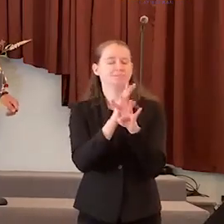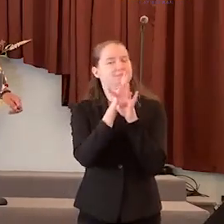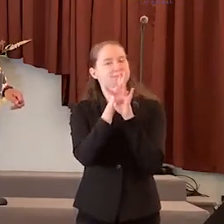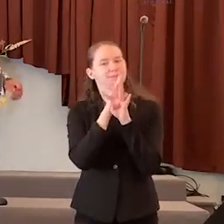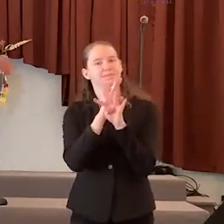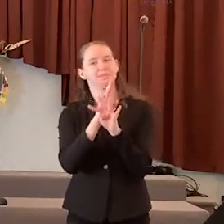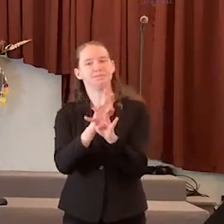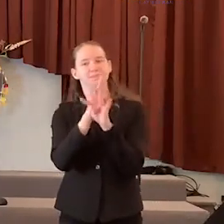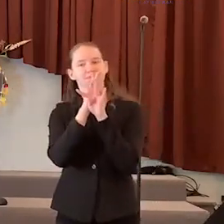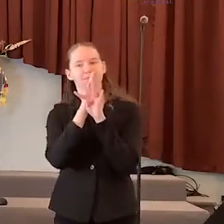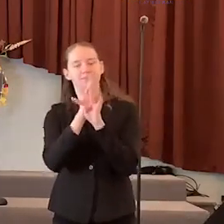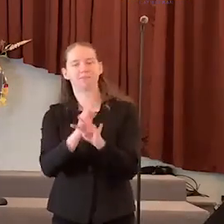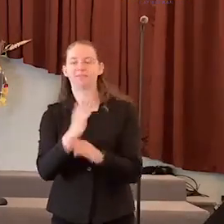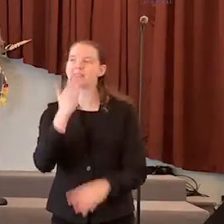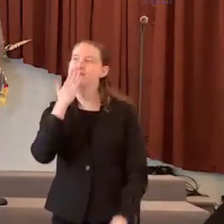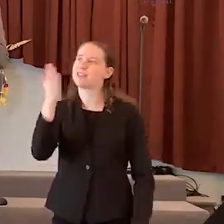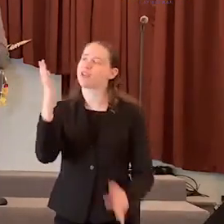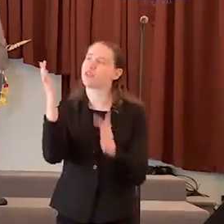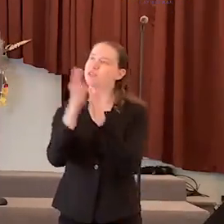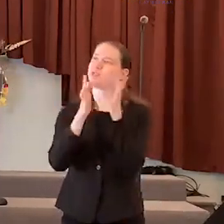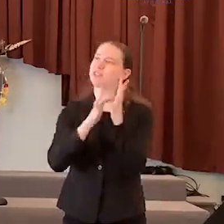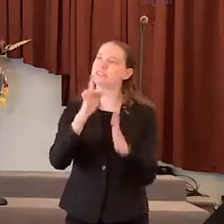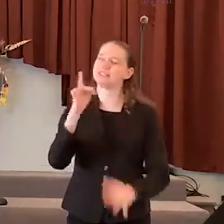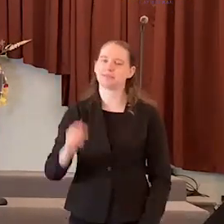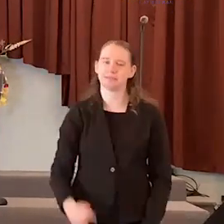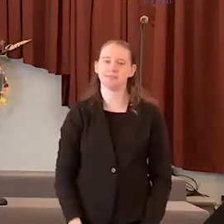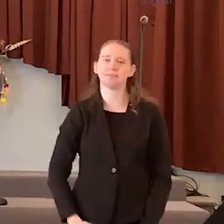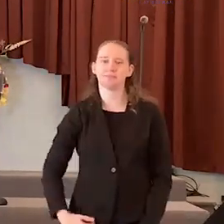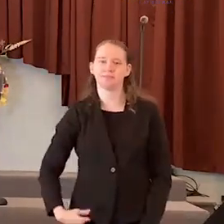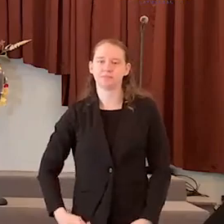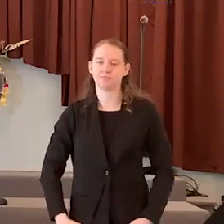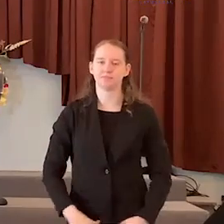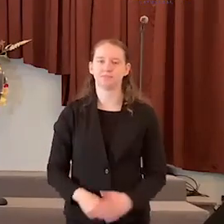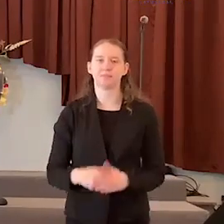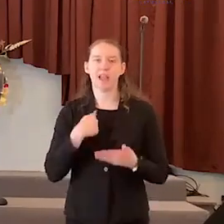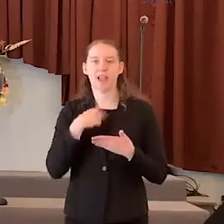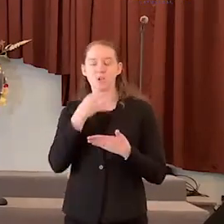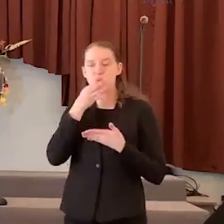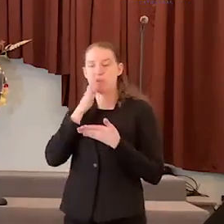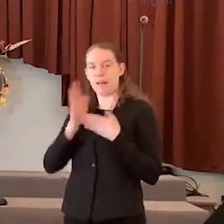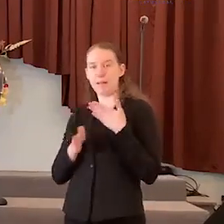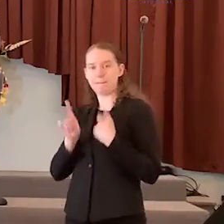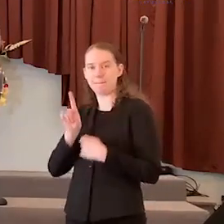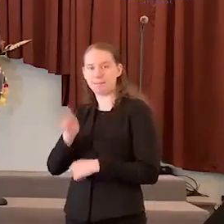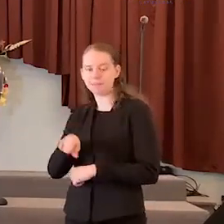Thank you, Jesus. I got a close here.